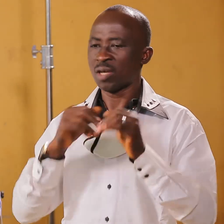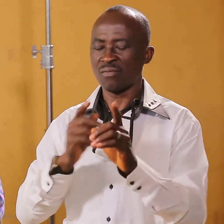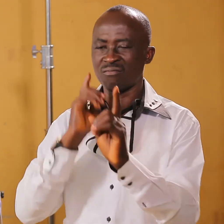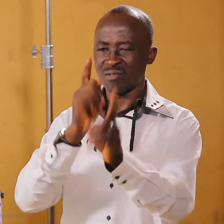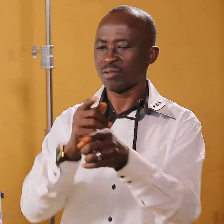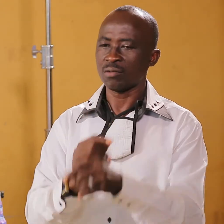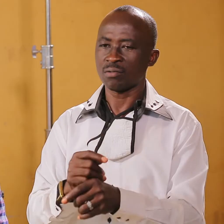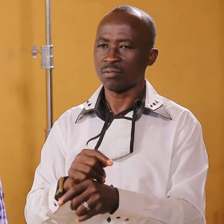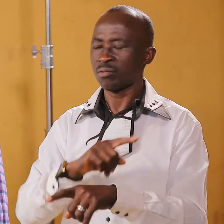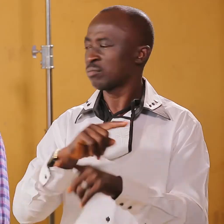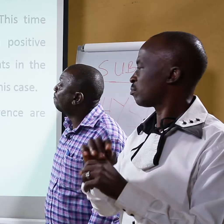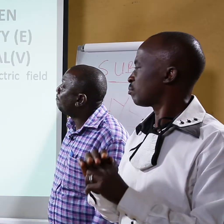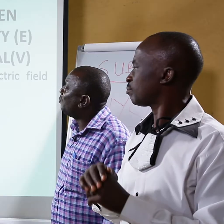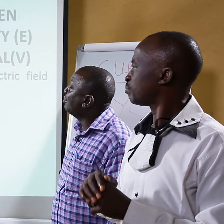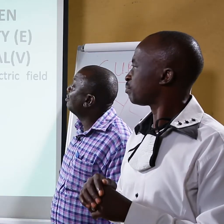but what? Magnitude.